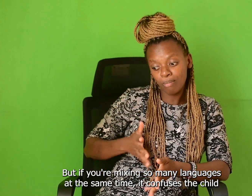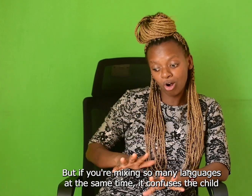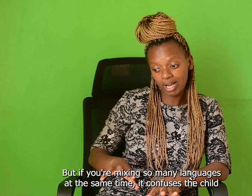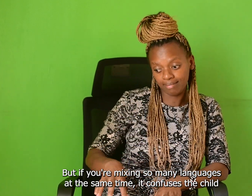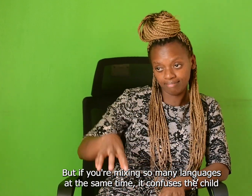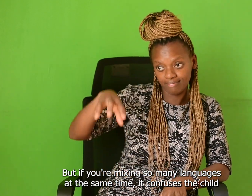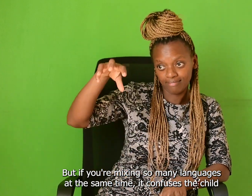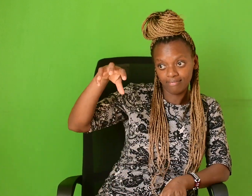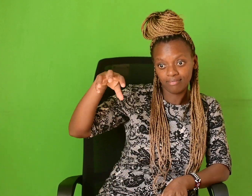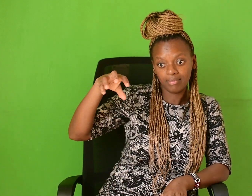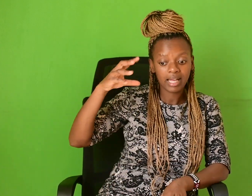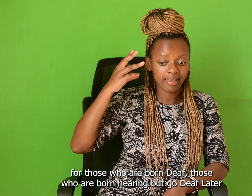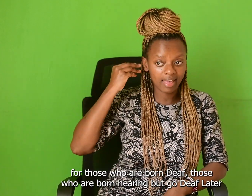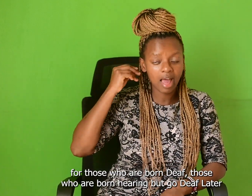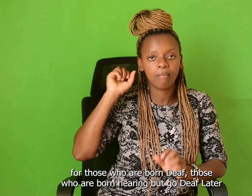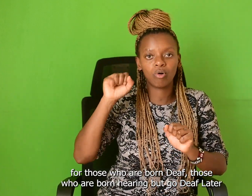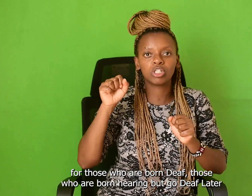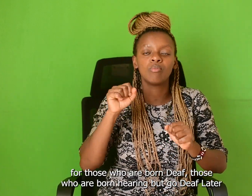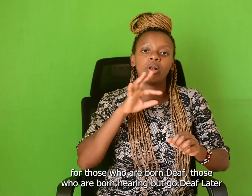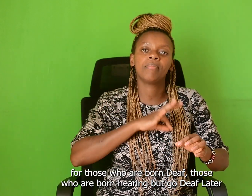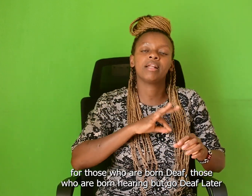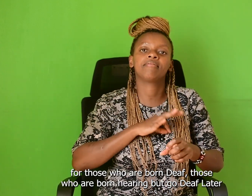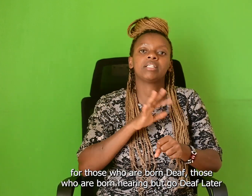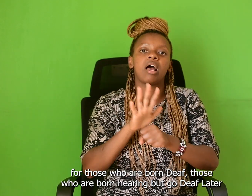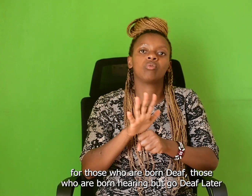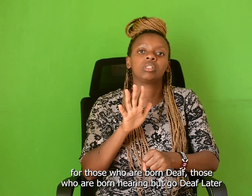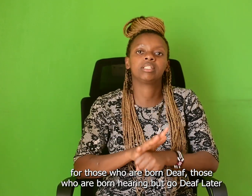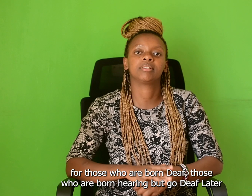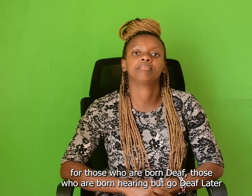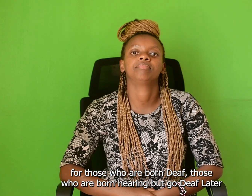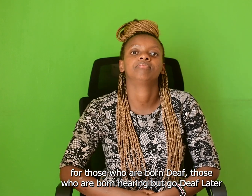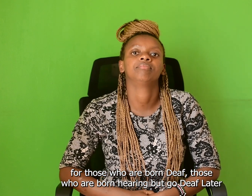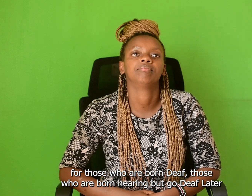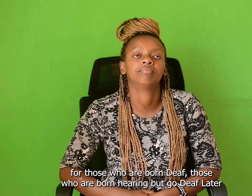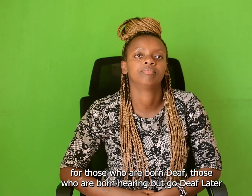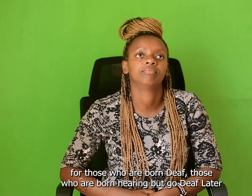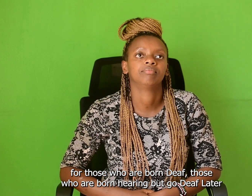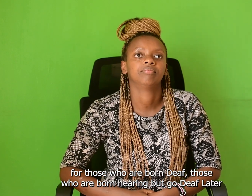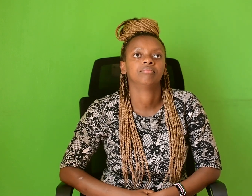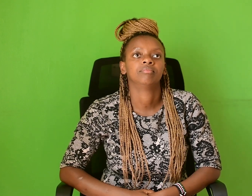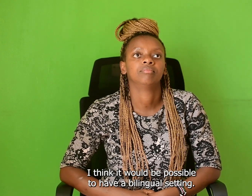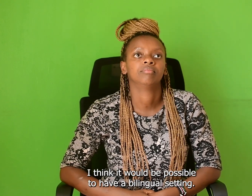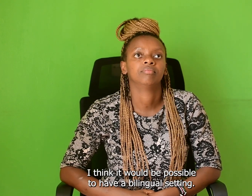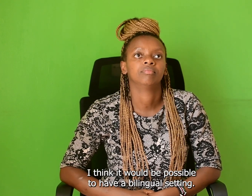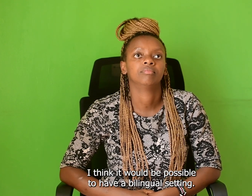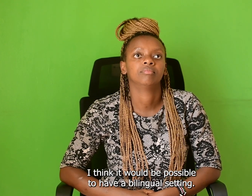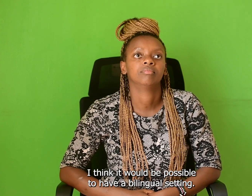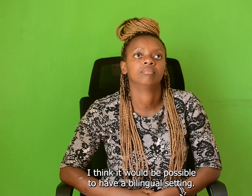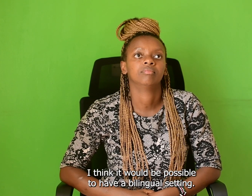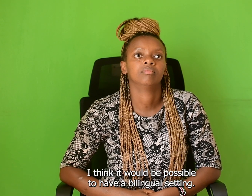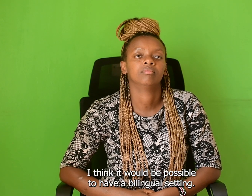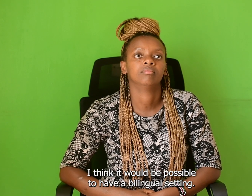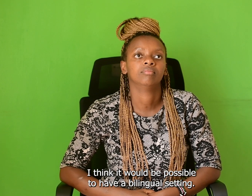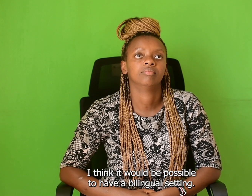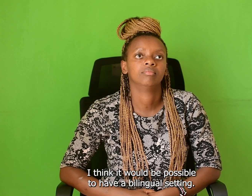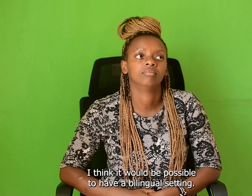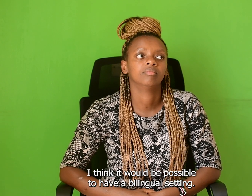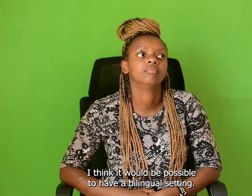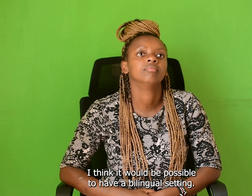confuses the child. For those who are born deaf. Those who are born hearing but go deaf later, I think it would be possible to have a bilingual